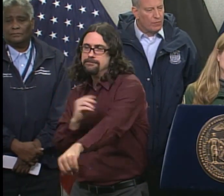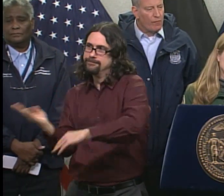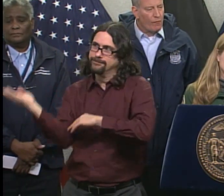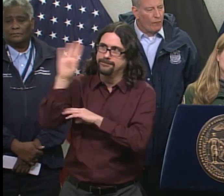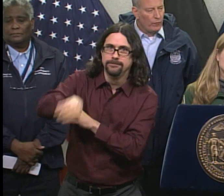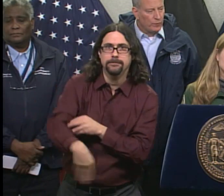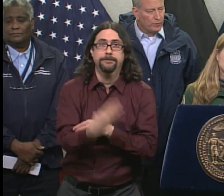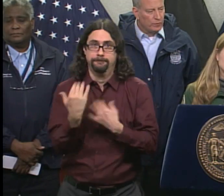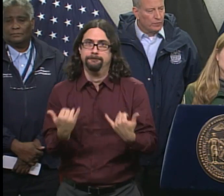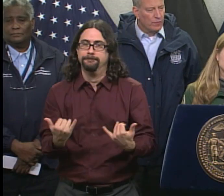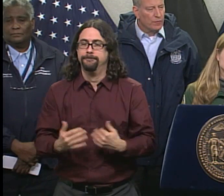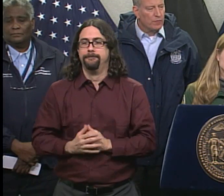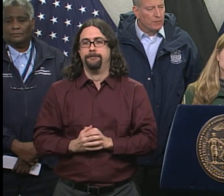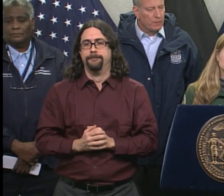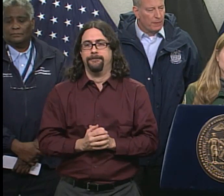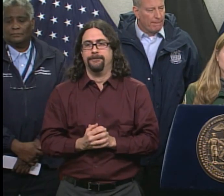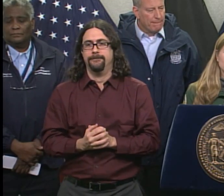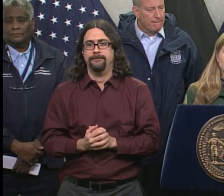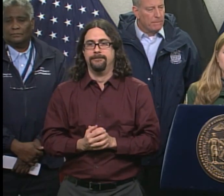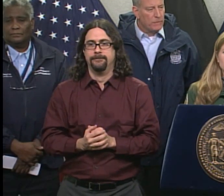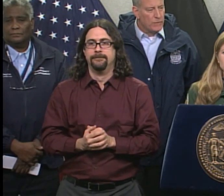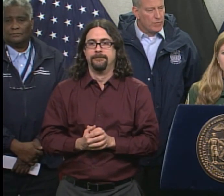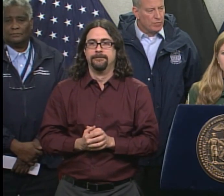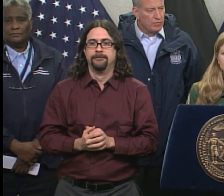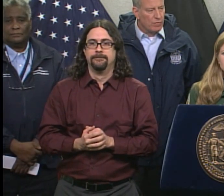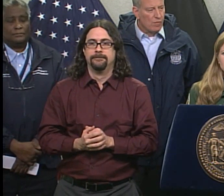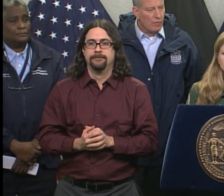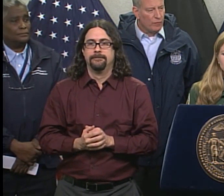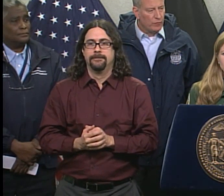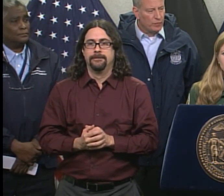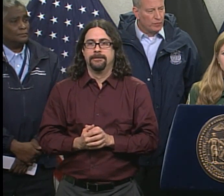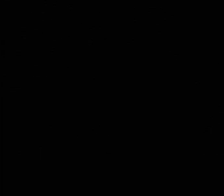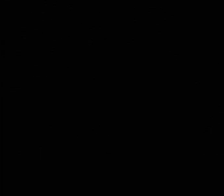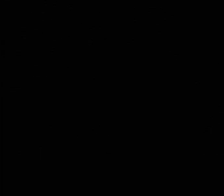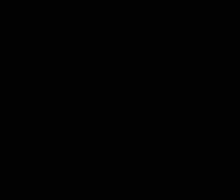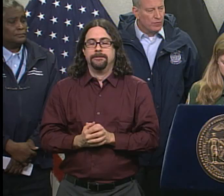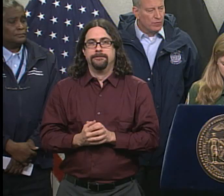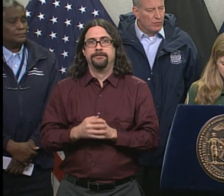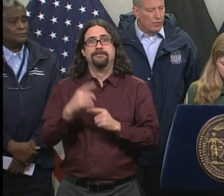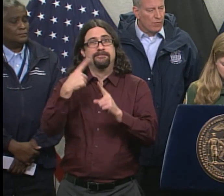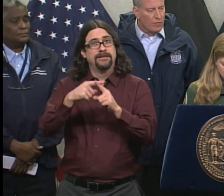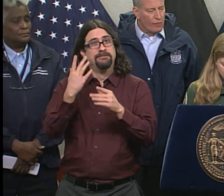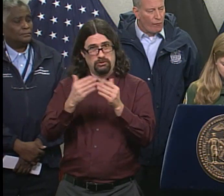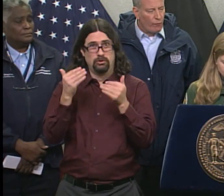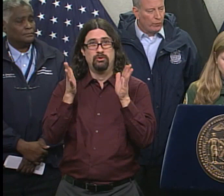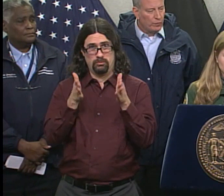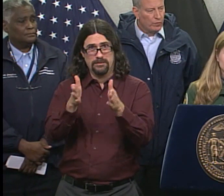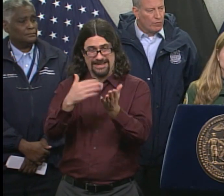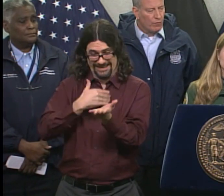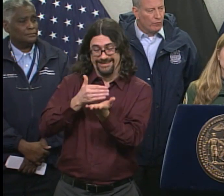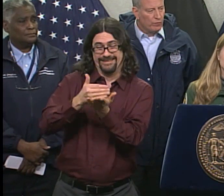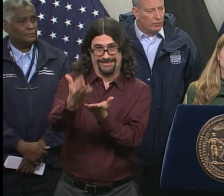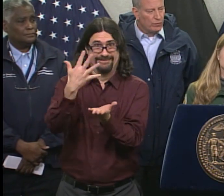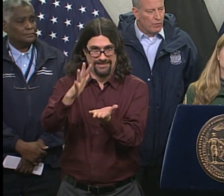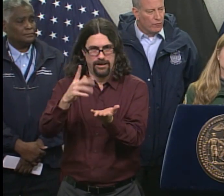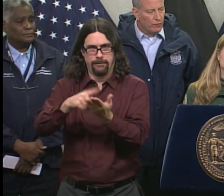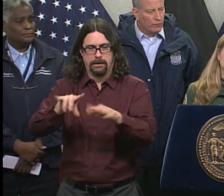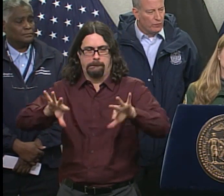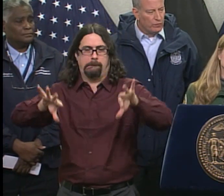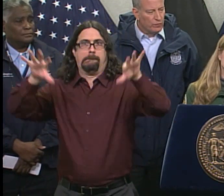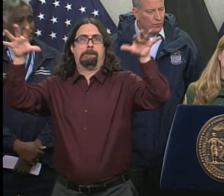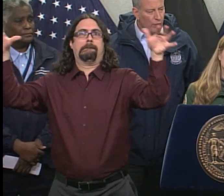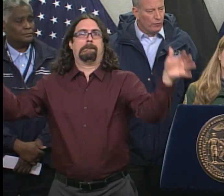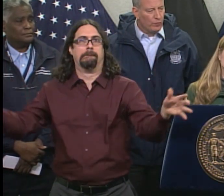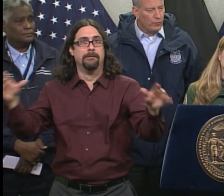haul it away. There's just nowhere to put it in some areas that are very, very tight. We also brought in